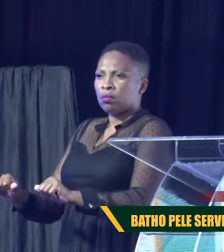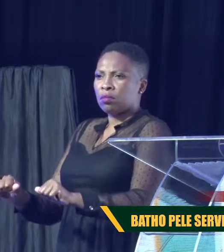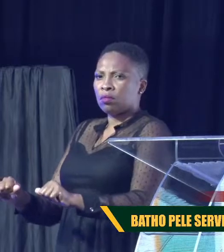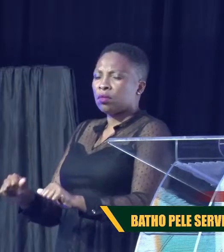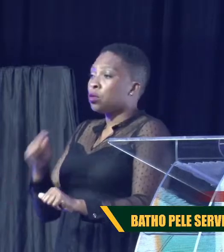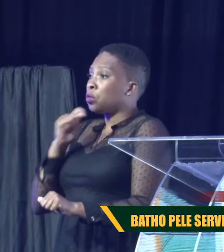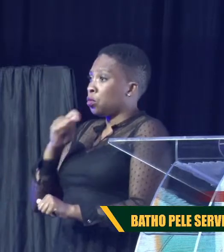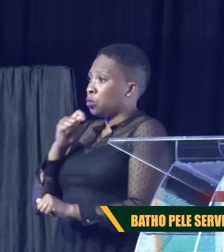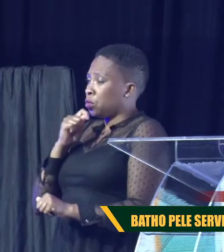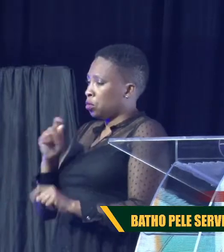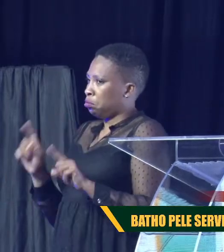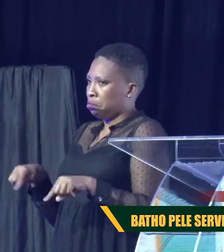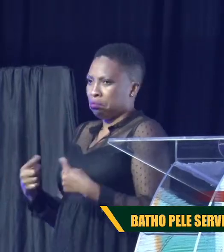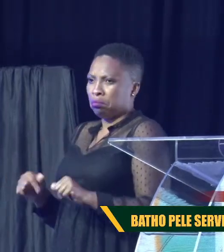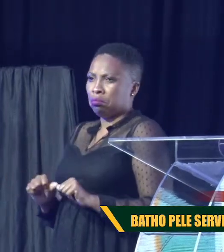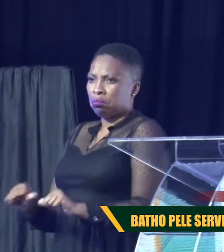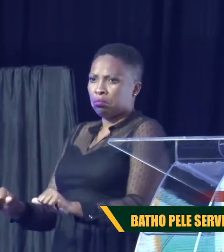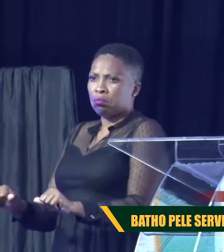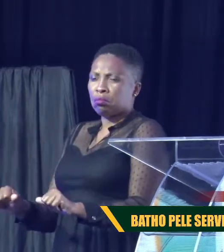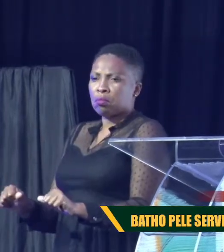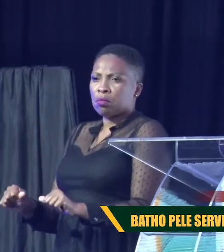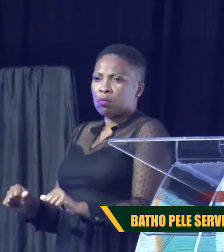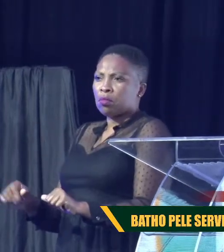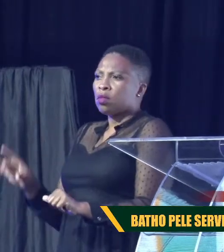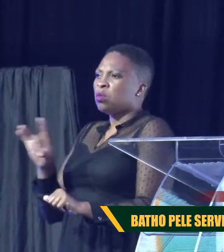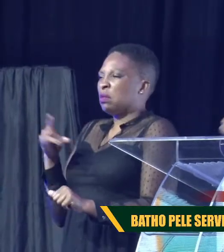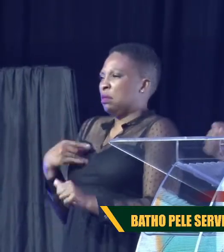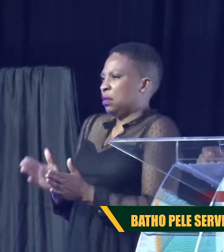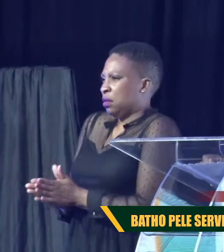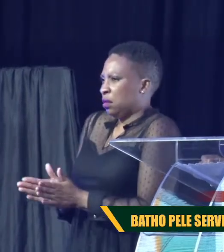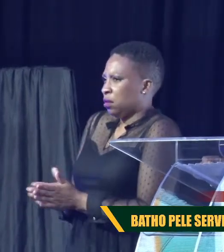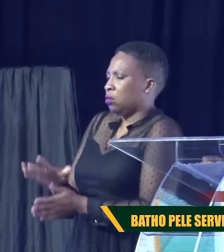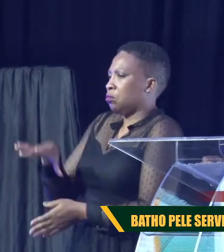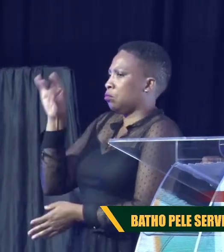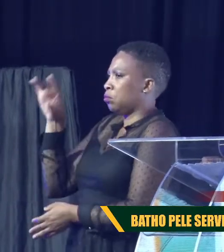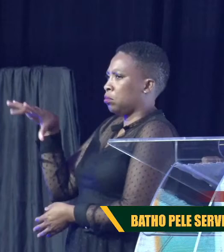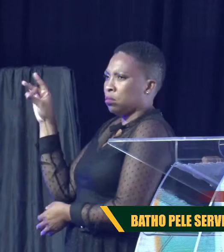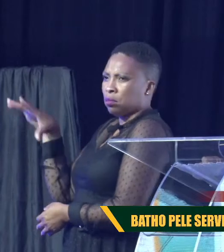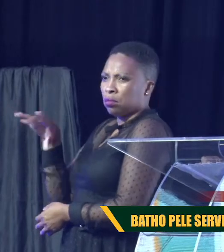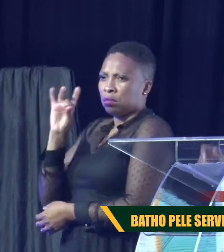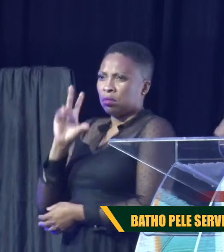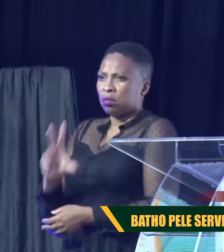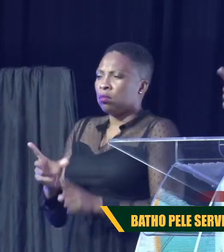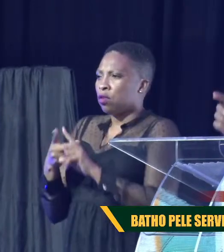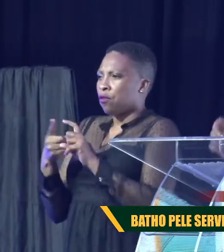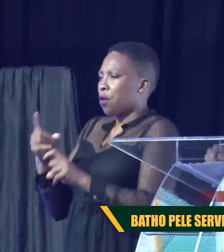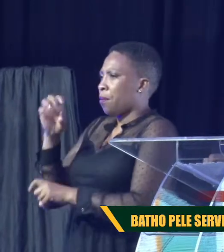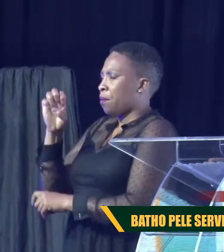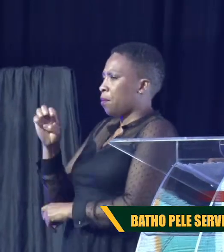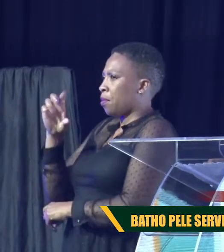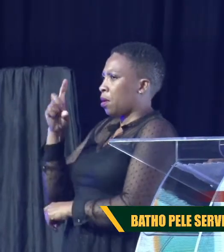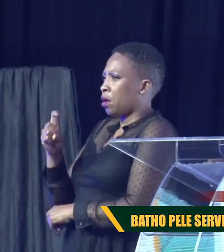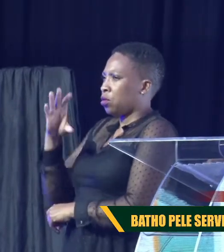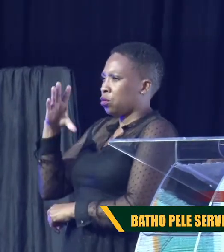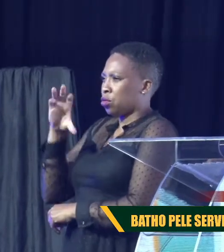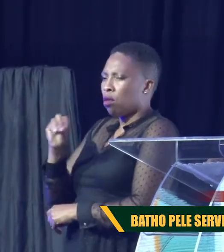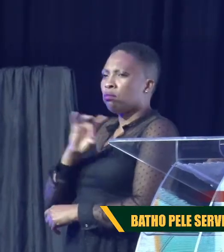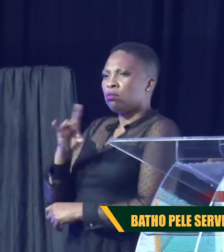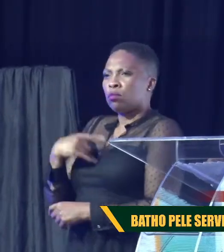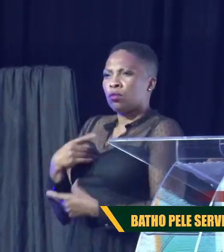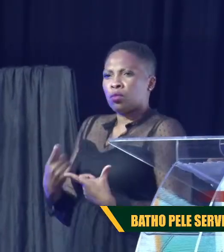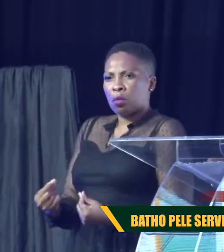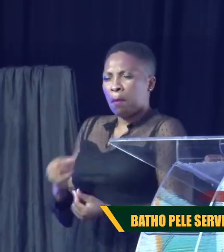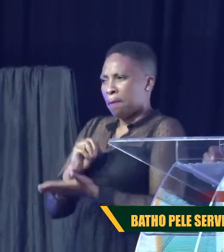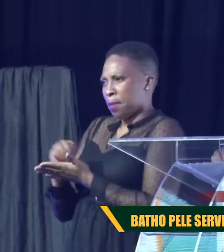Absolutely, there is no way forward. We're trying to appoint in the EXCO. We are sending a message